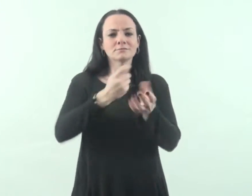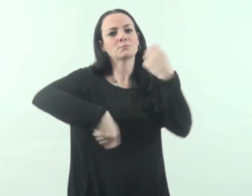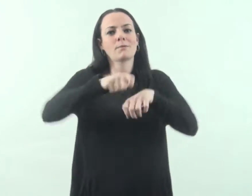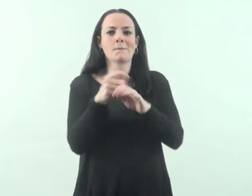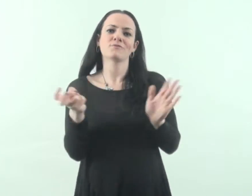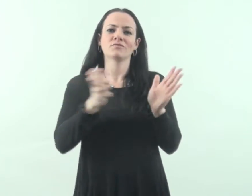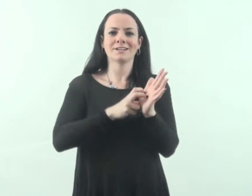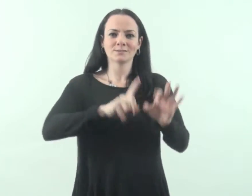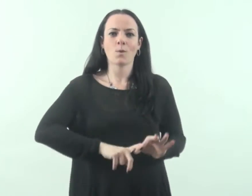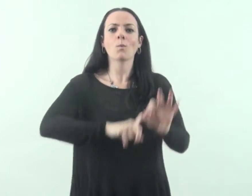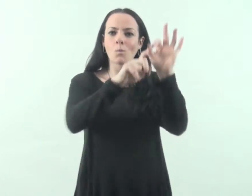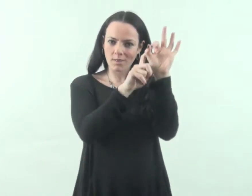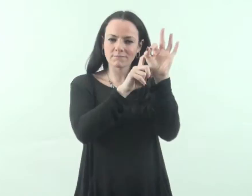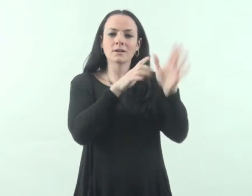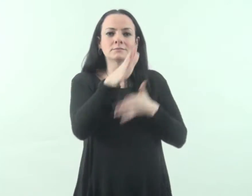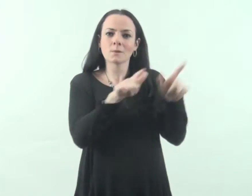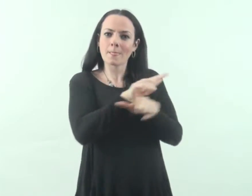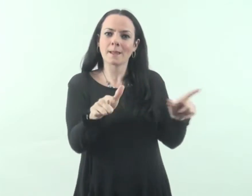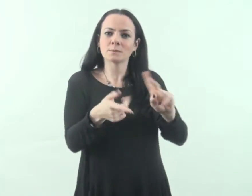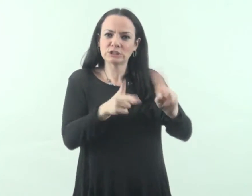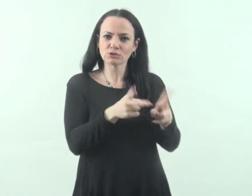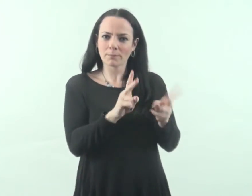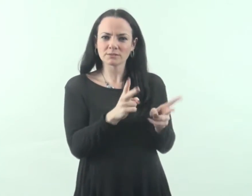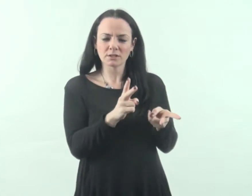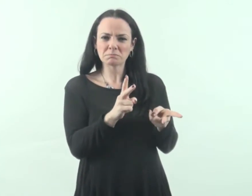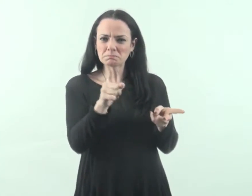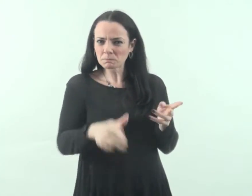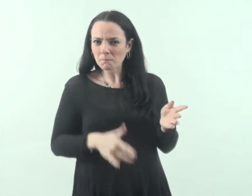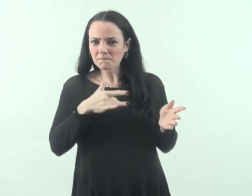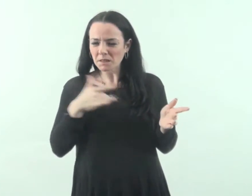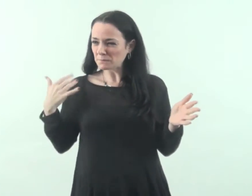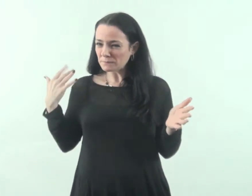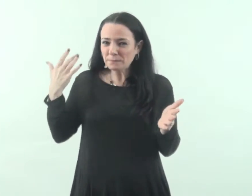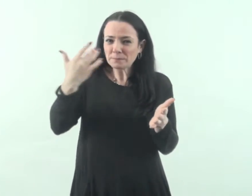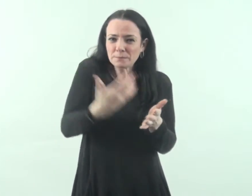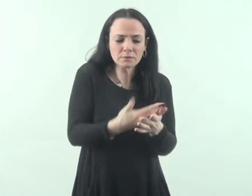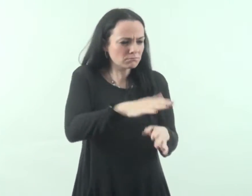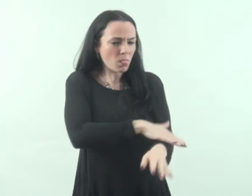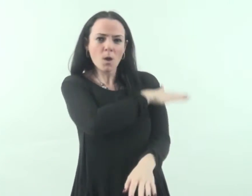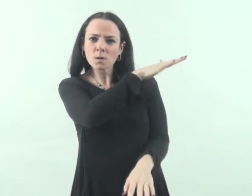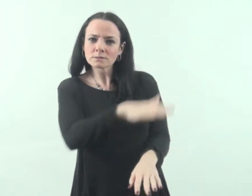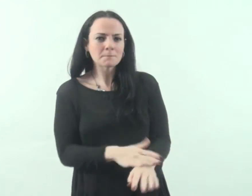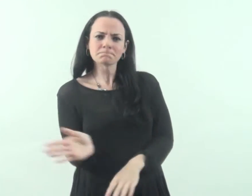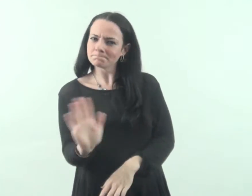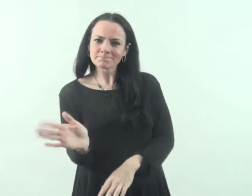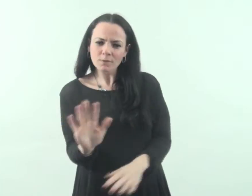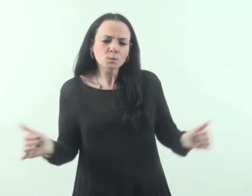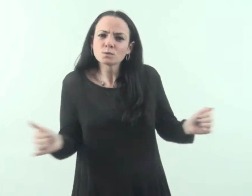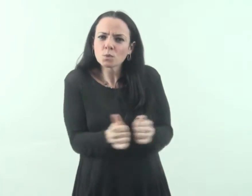6 to 10 years to become a qualified registered RSLI. Do you feel that is a long time? No,